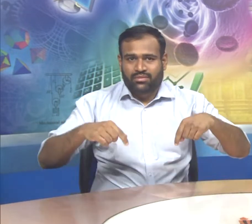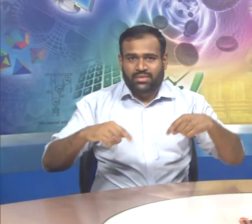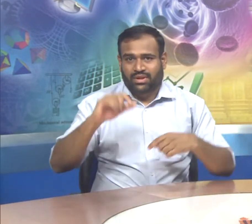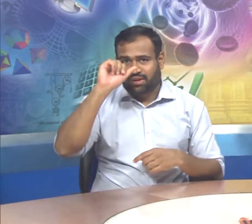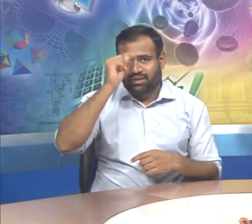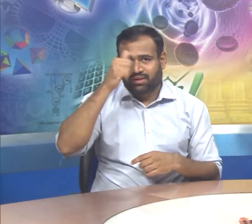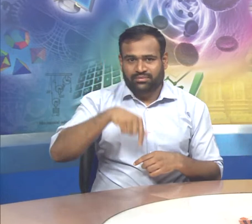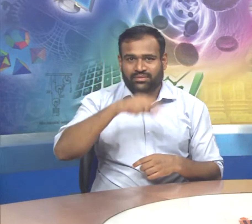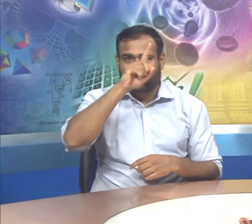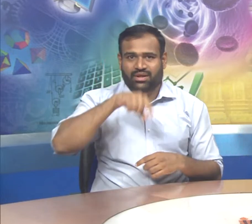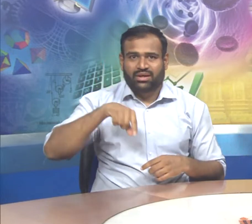Now,